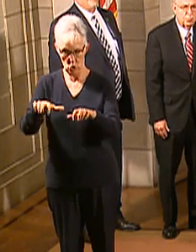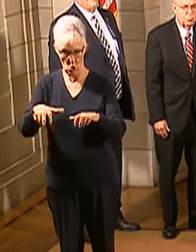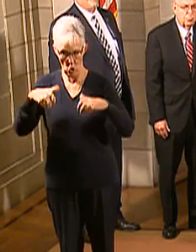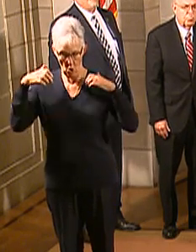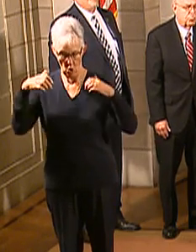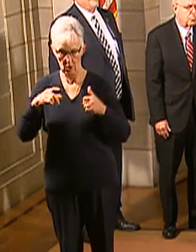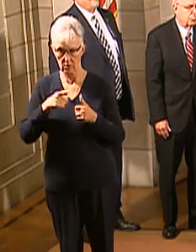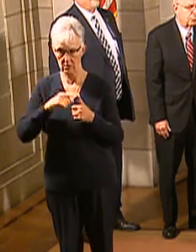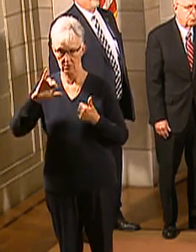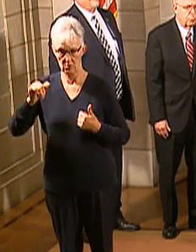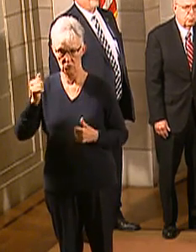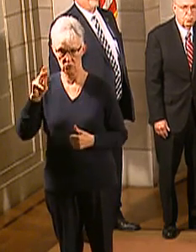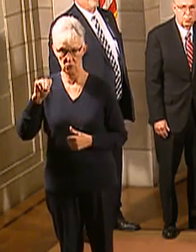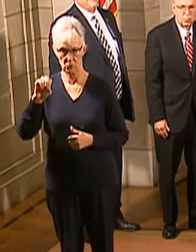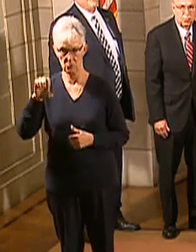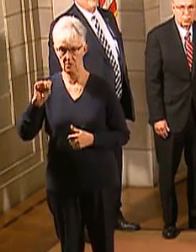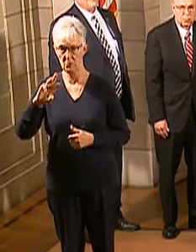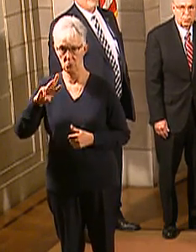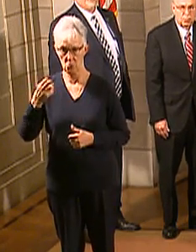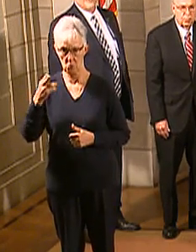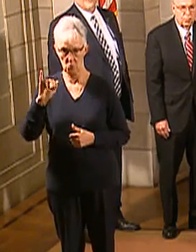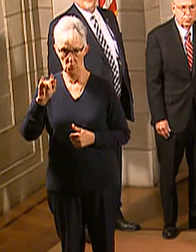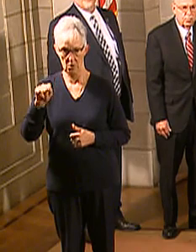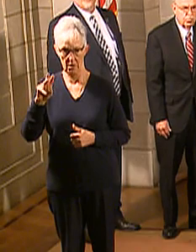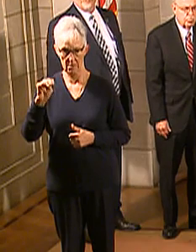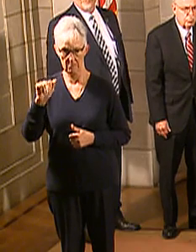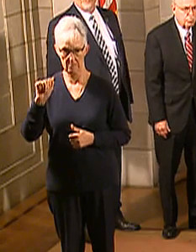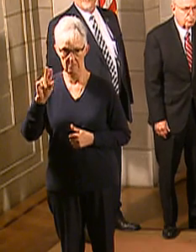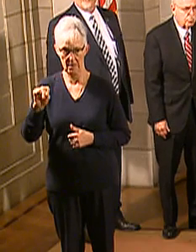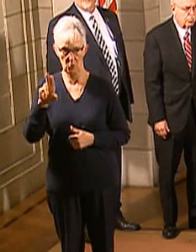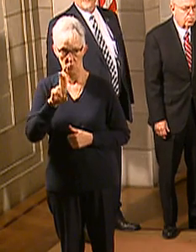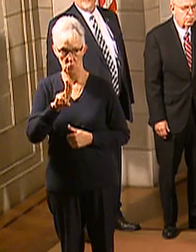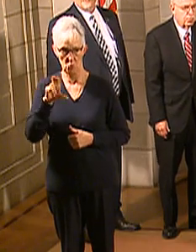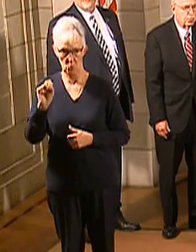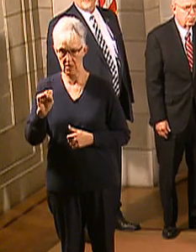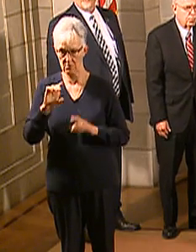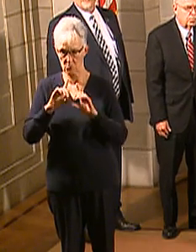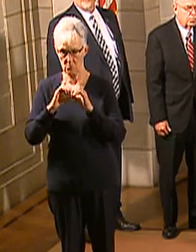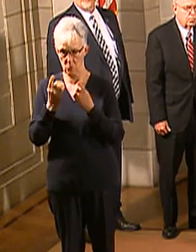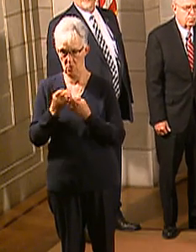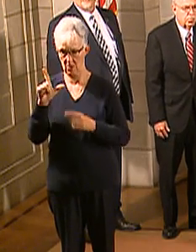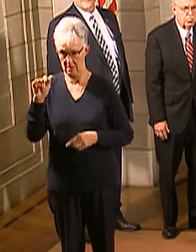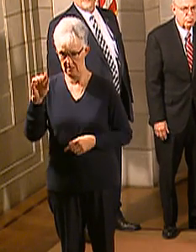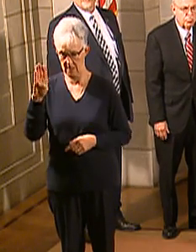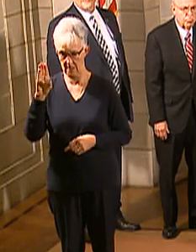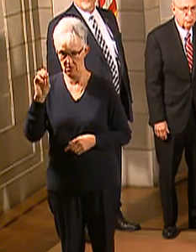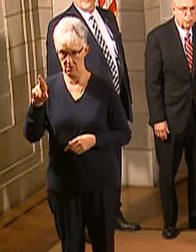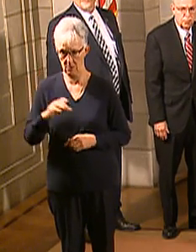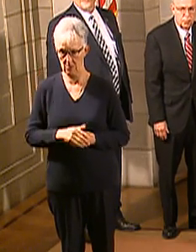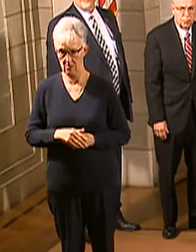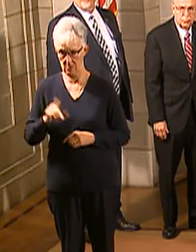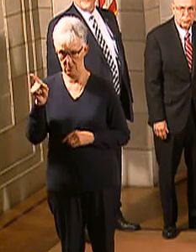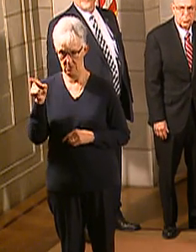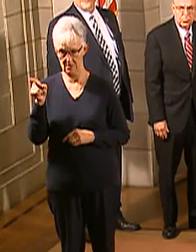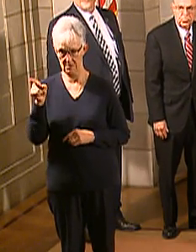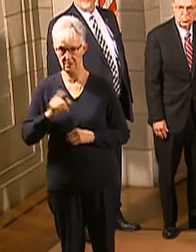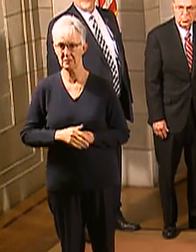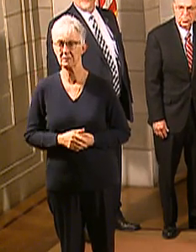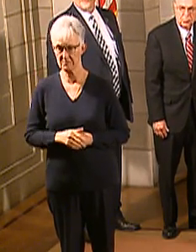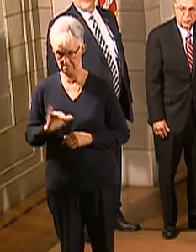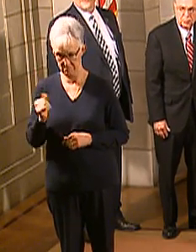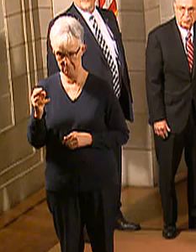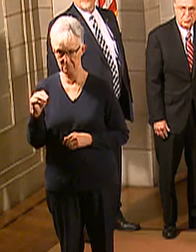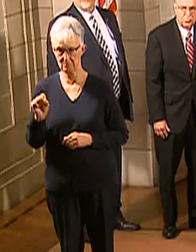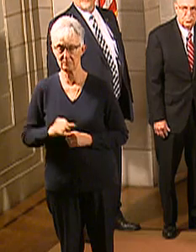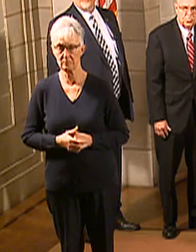we've got James Whiteman, U.S. Department of Labor Apprenticeship State Director. And we've got, James, where are you? Raise your hand. Okay, there he is,